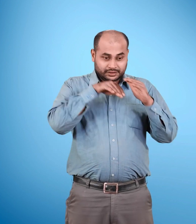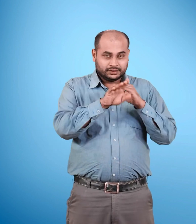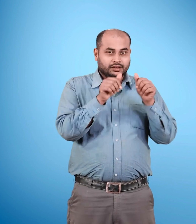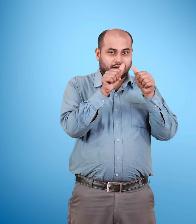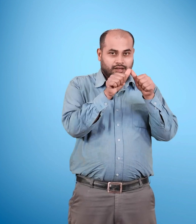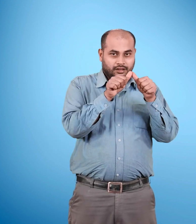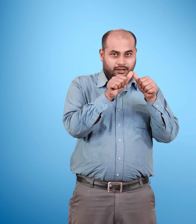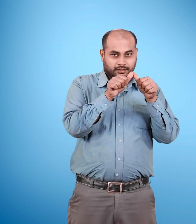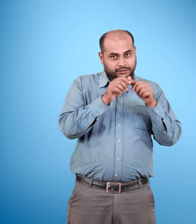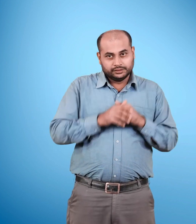A.